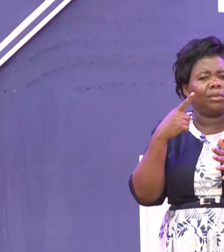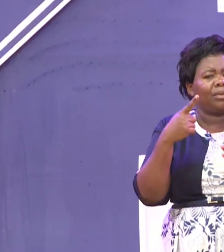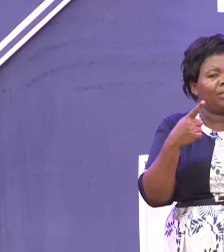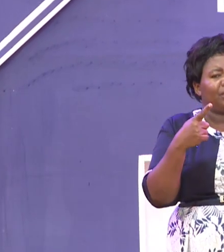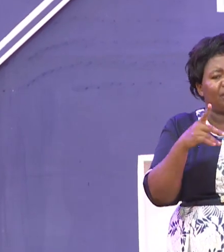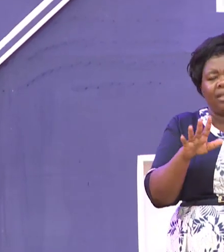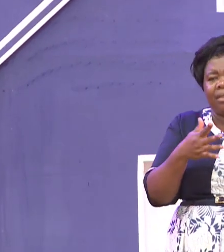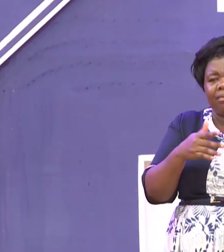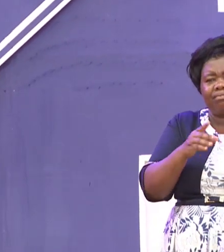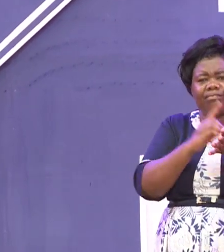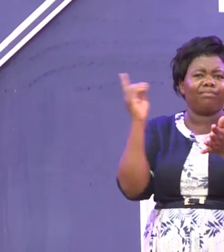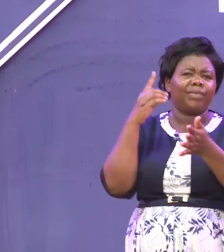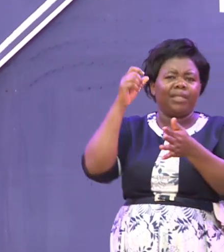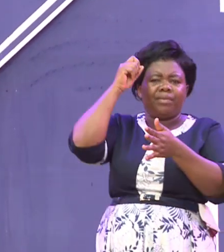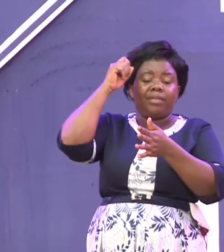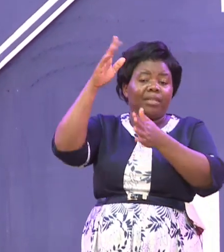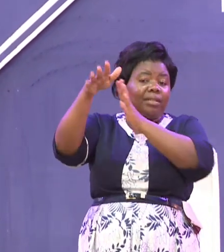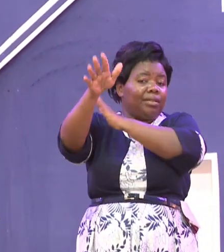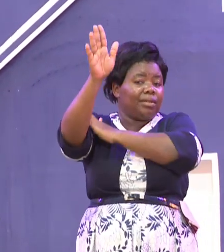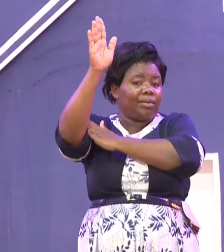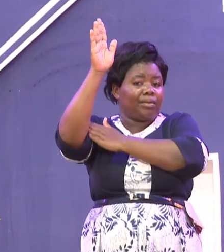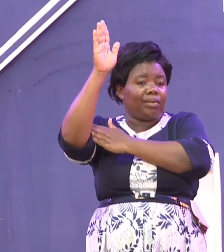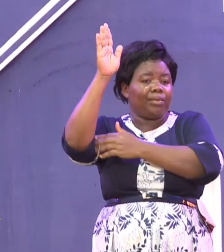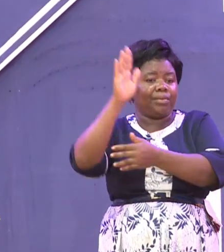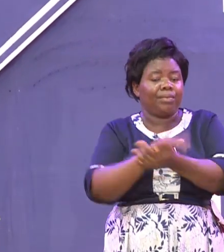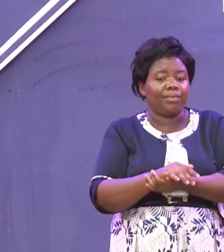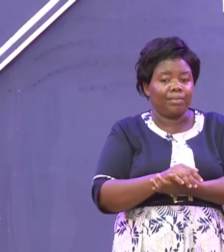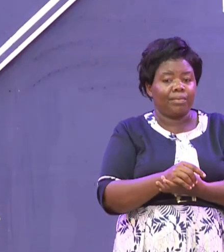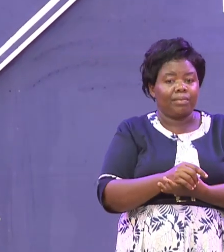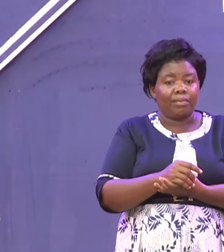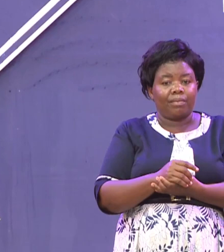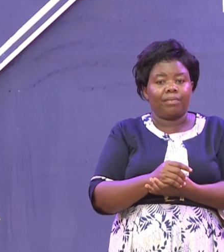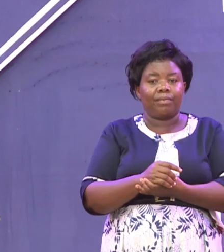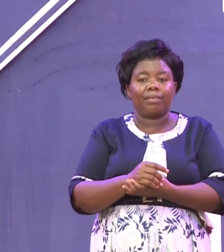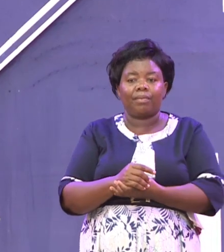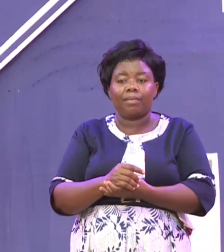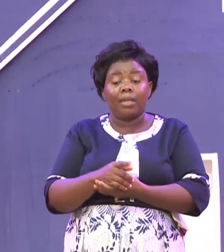don't know the image you get on how David had understood